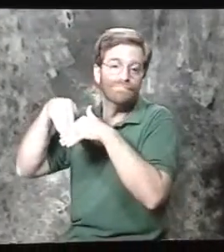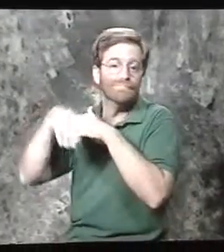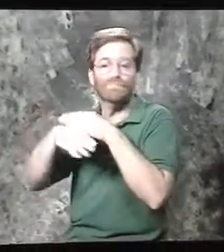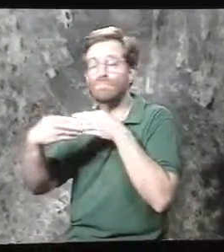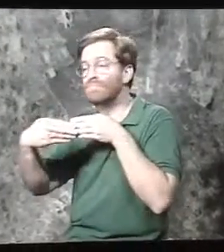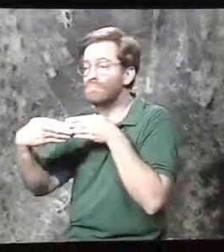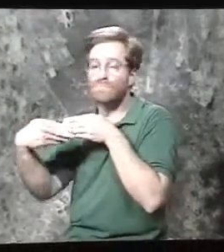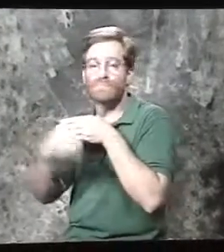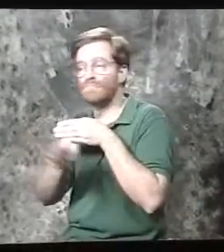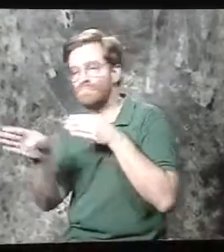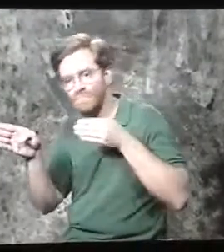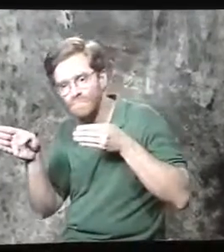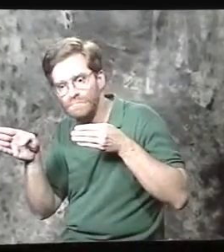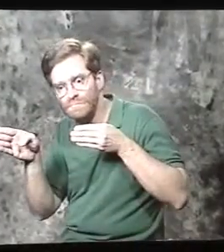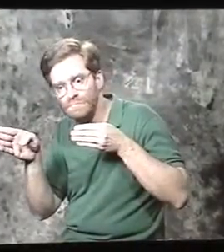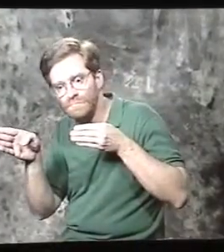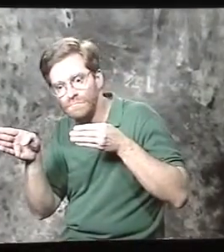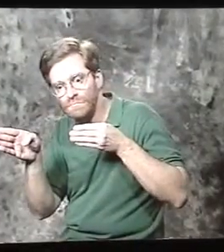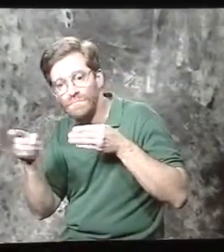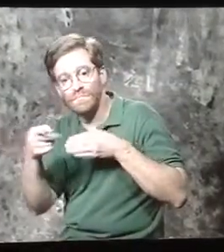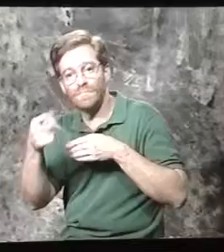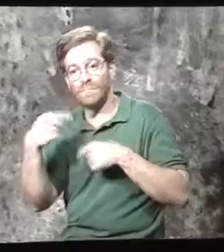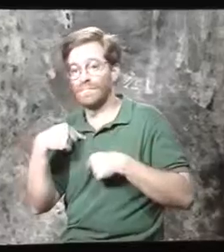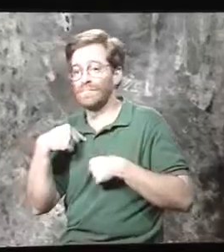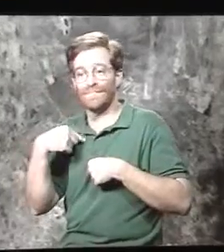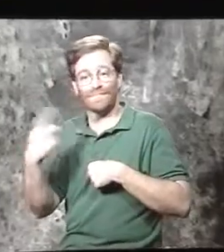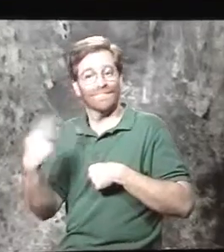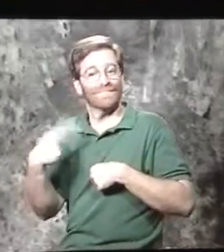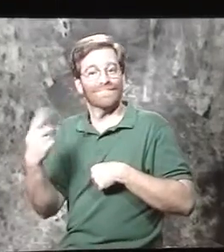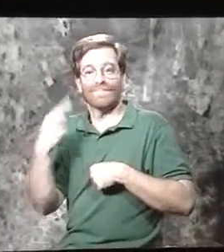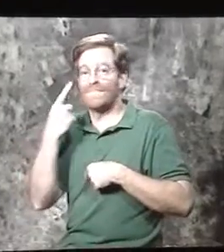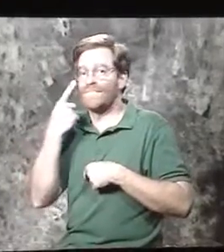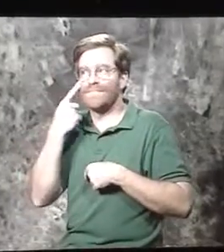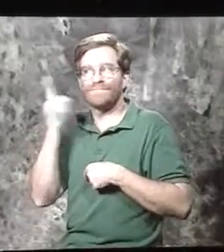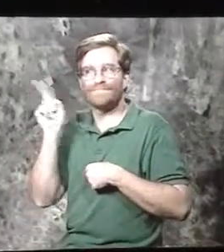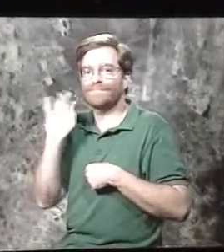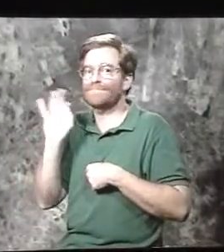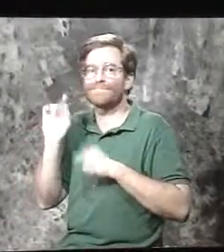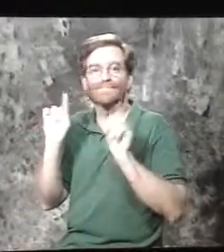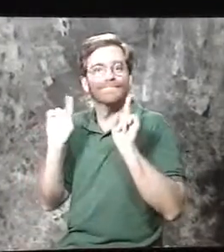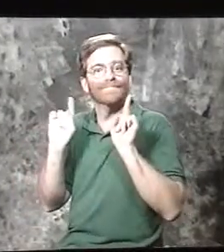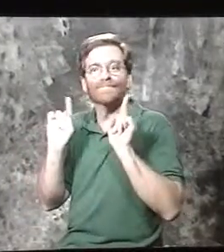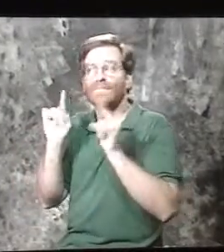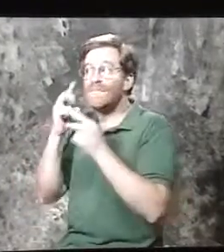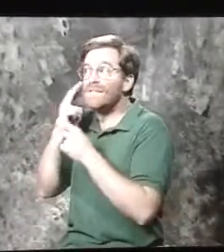And then what happened was my father, he came in the door, and my brother and I, we didn't realize that he had saw us.